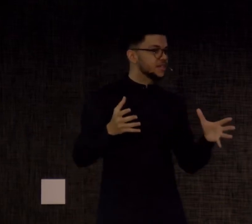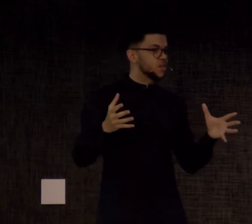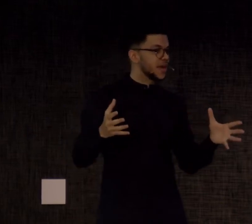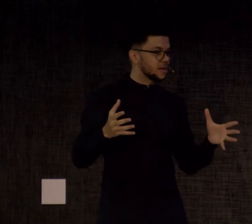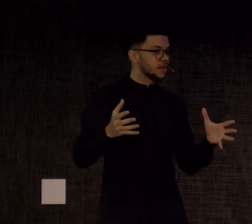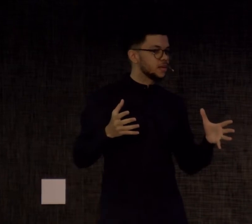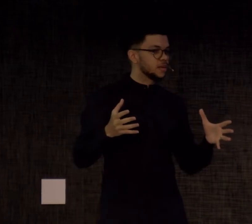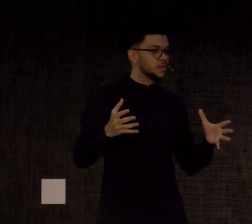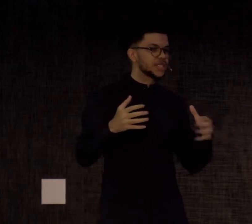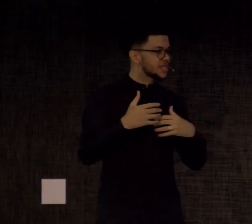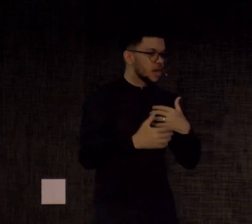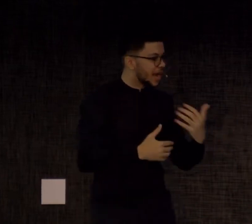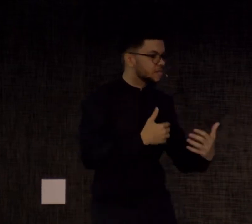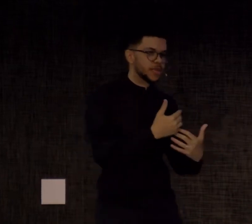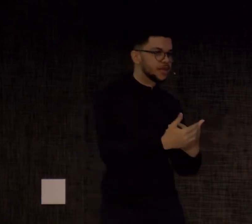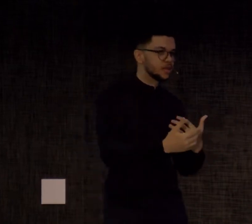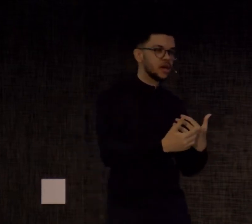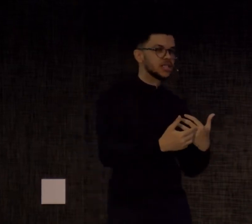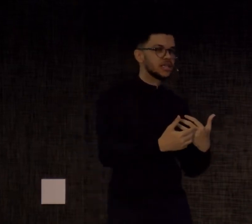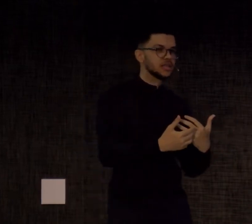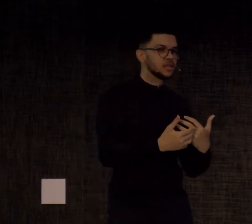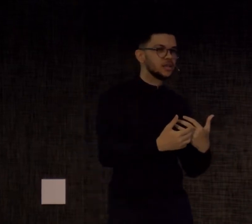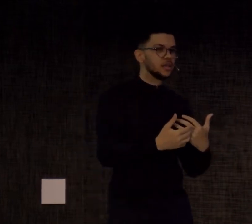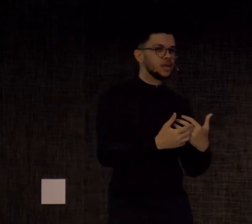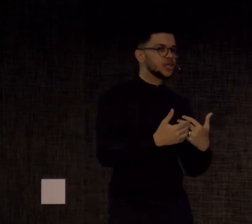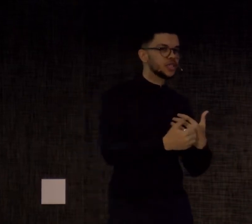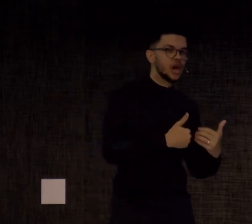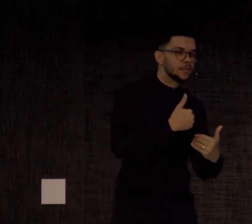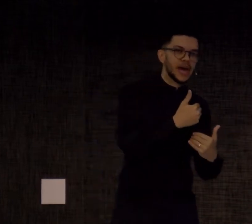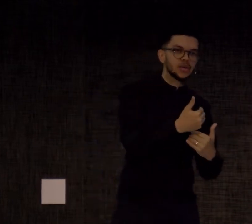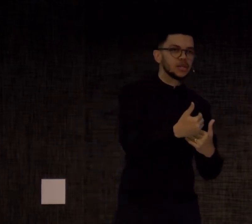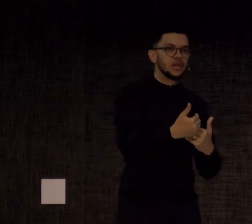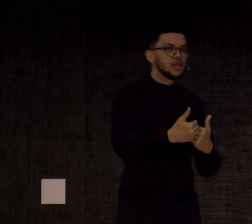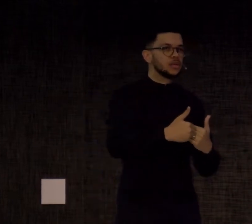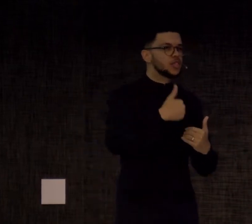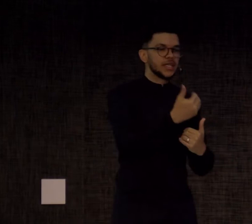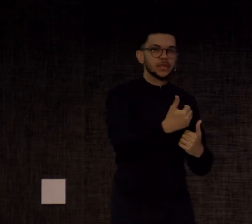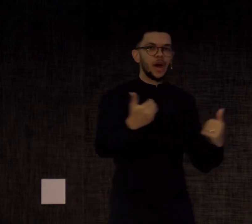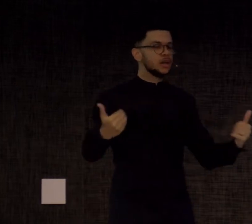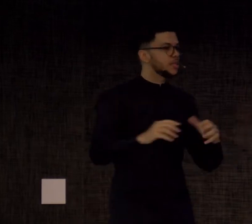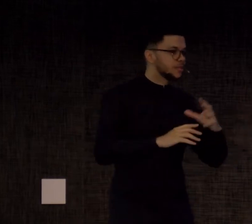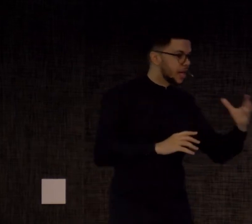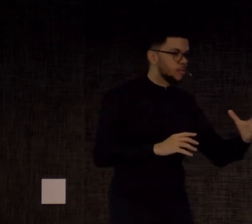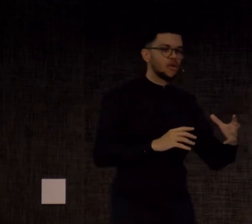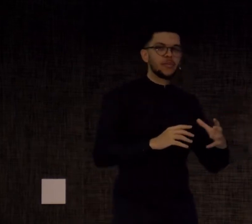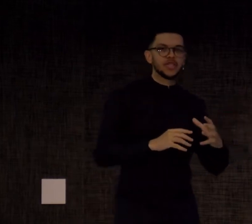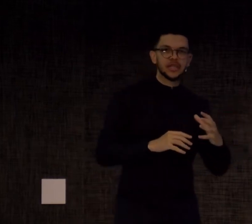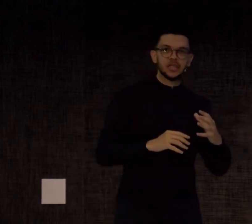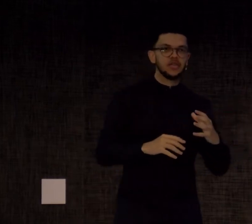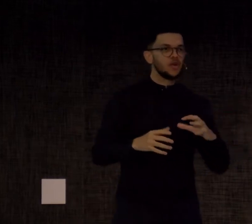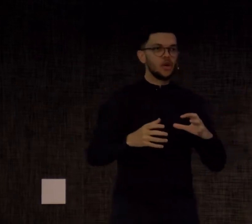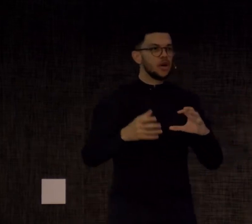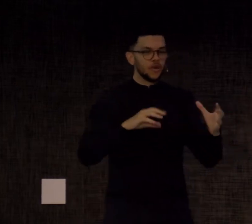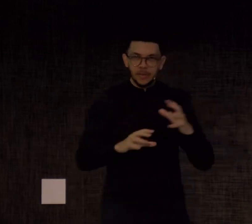in its wake, which does not have a political content, which is not about changing parliament to become more